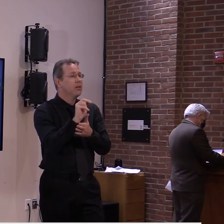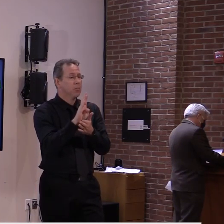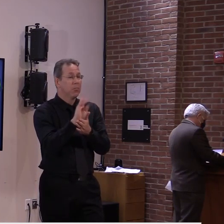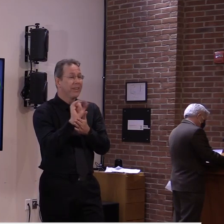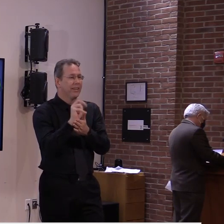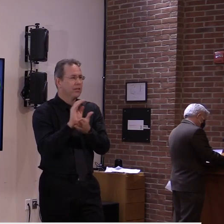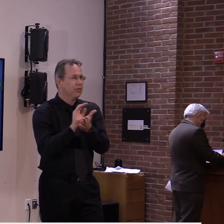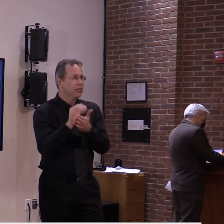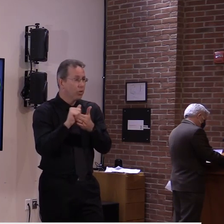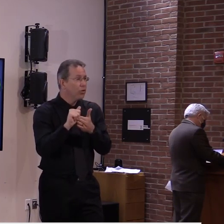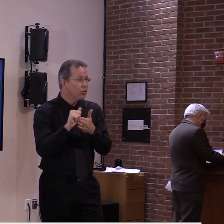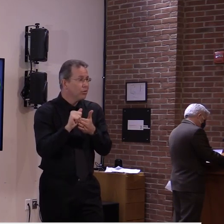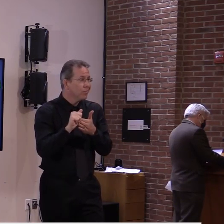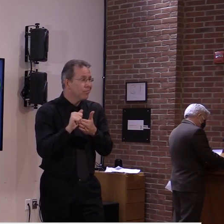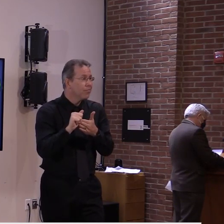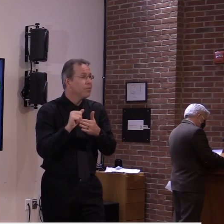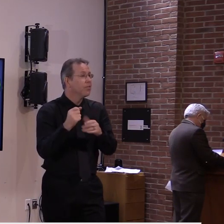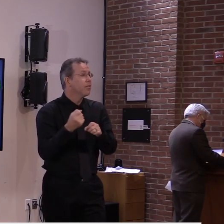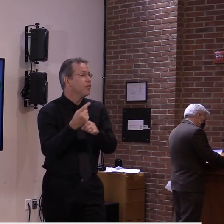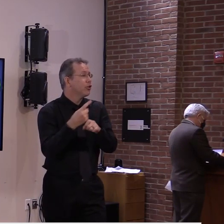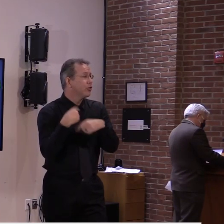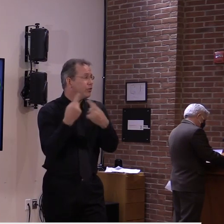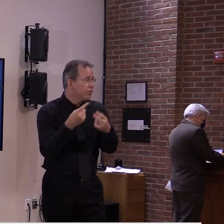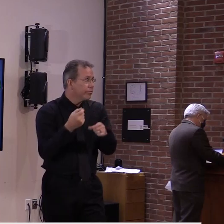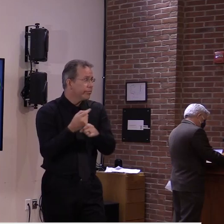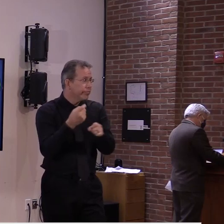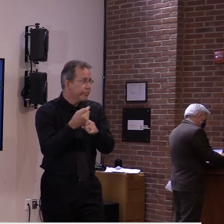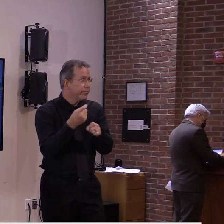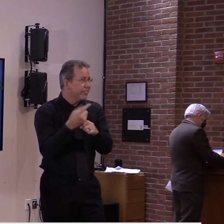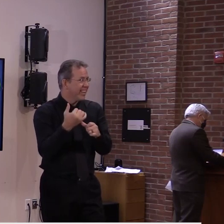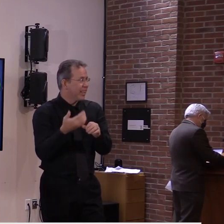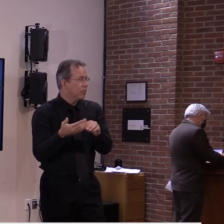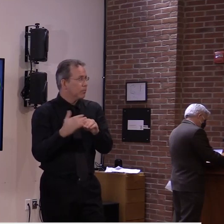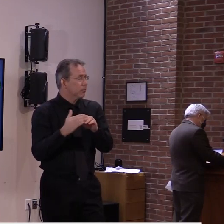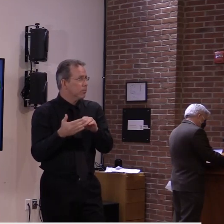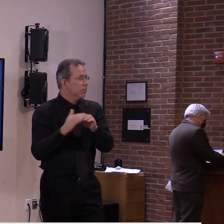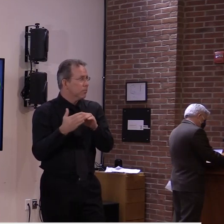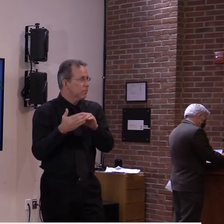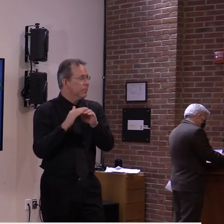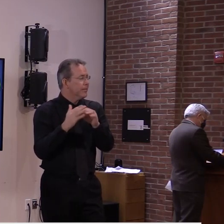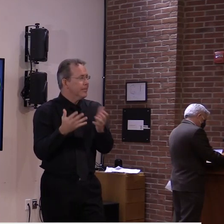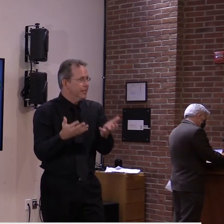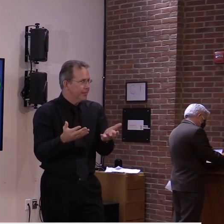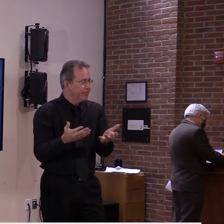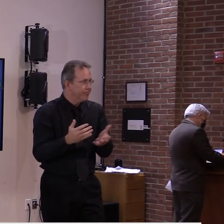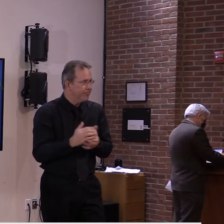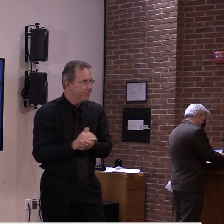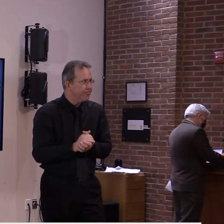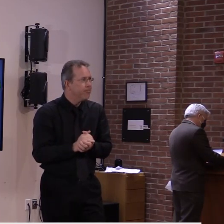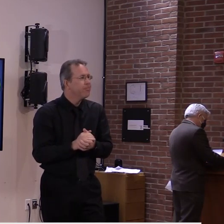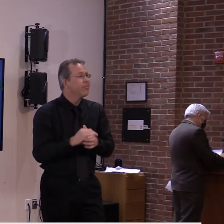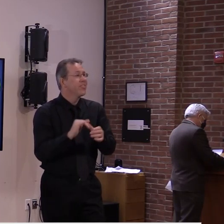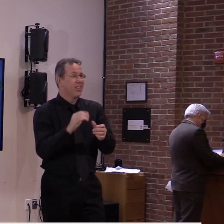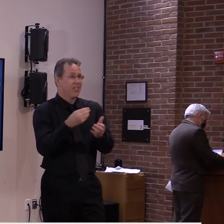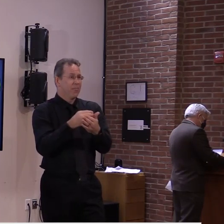So we need to take a look at that. We're also always trying to distribute that a little